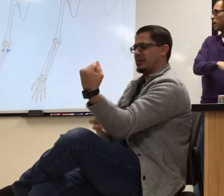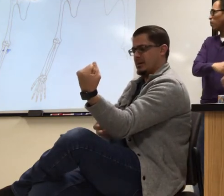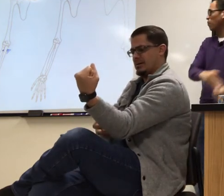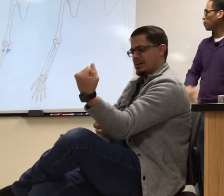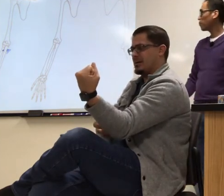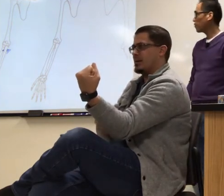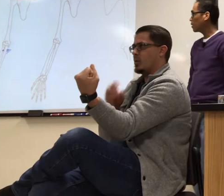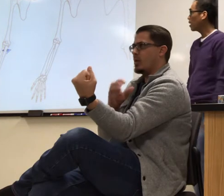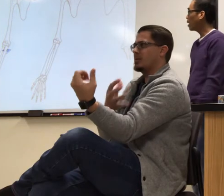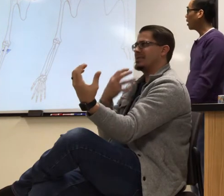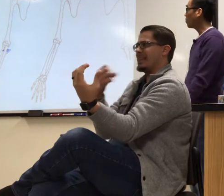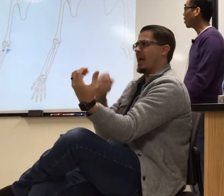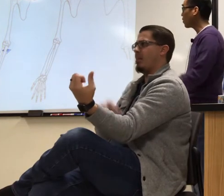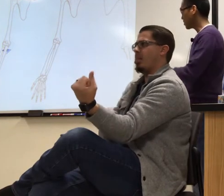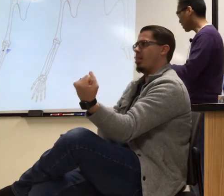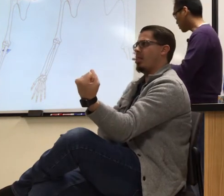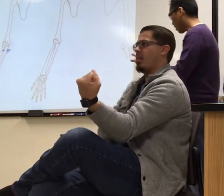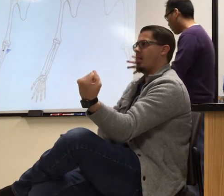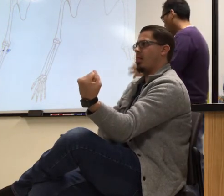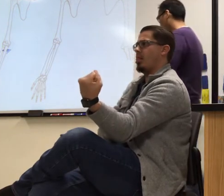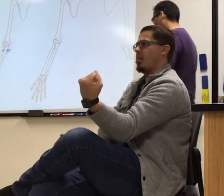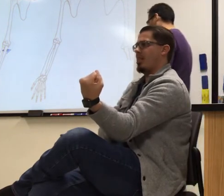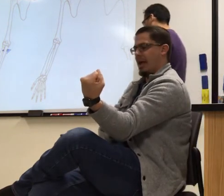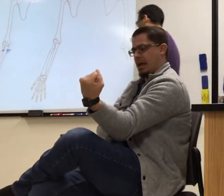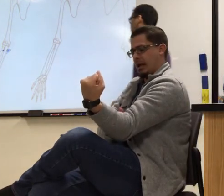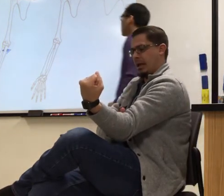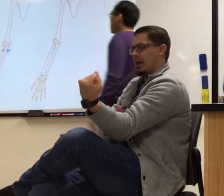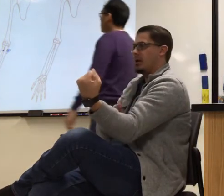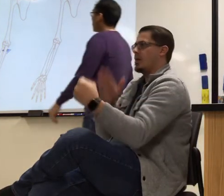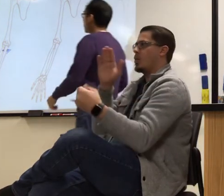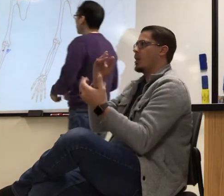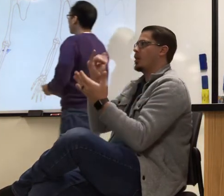area stable. But anyways, let's draw the muscle